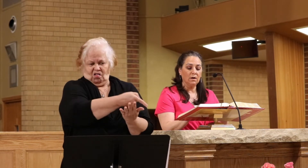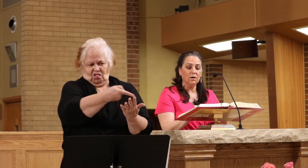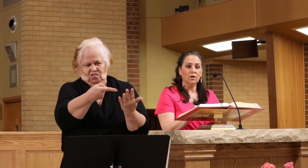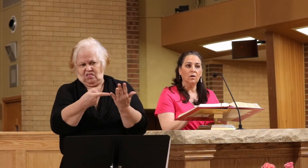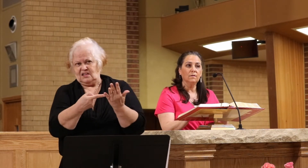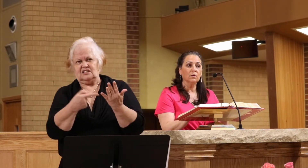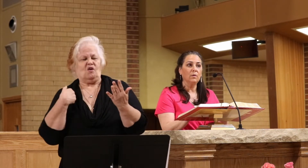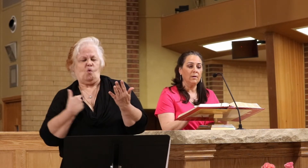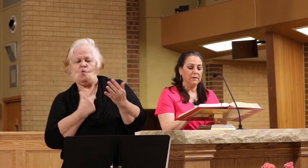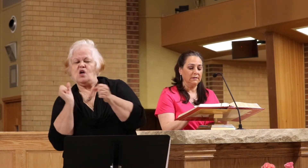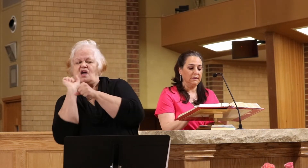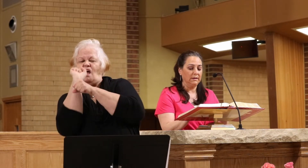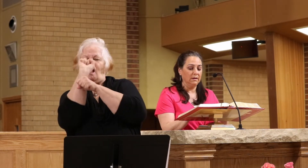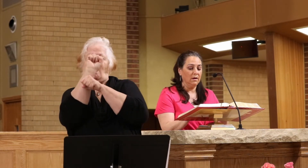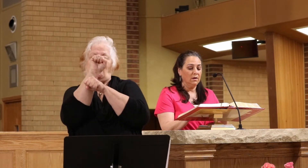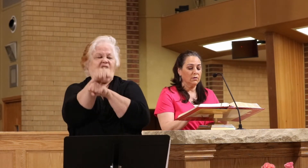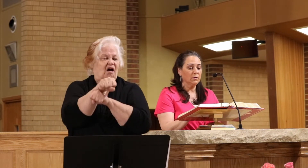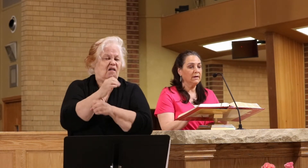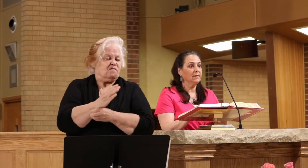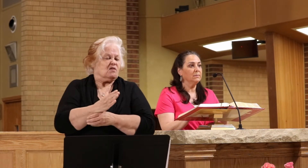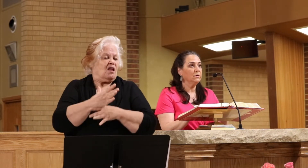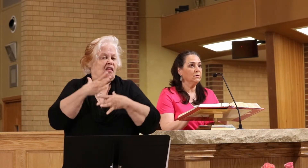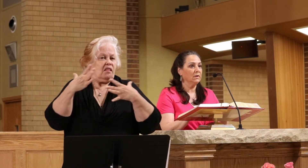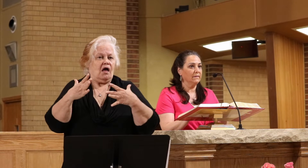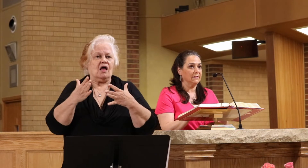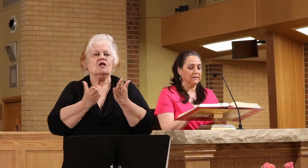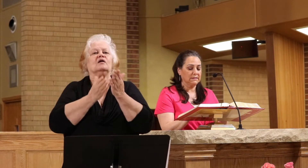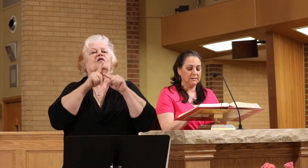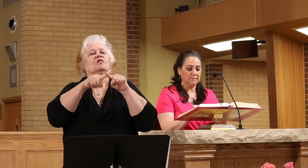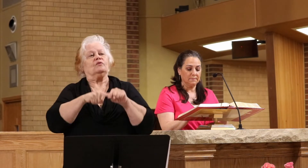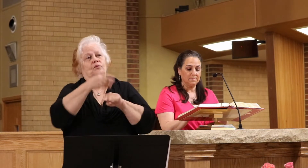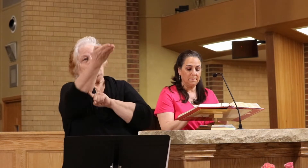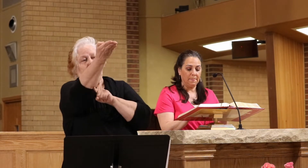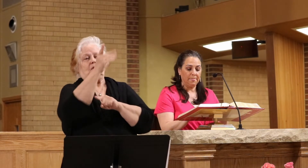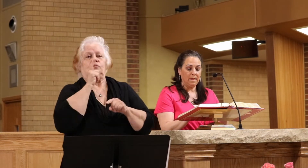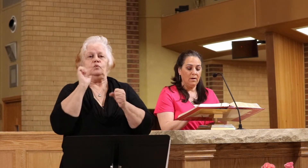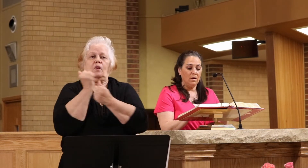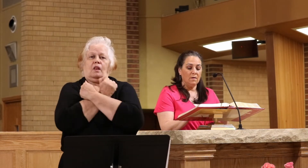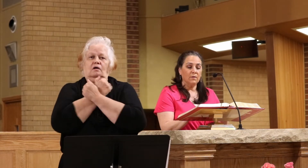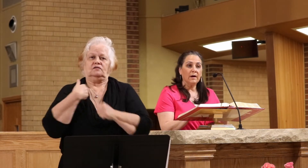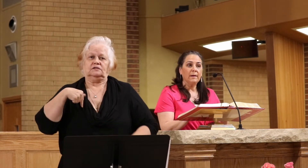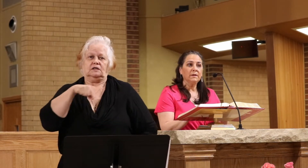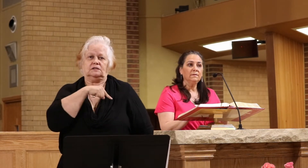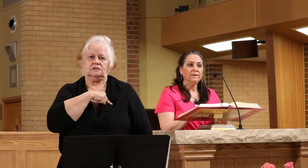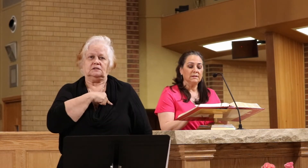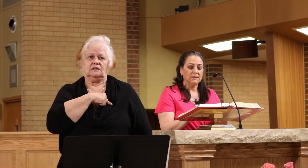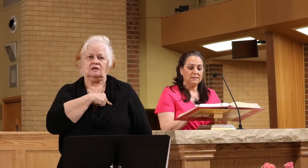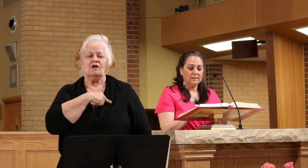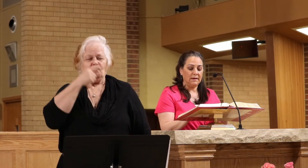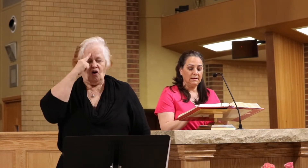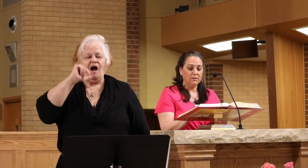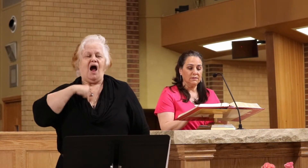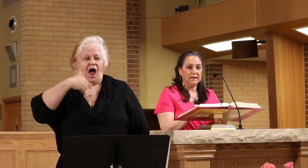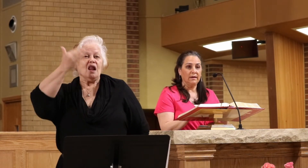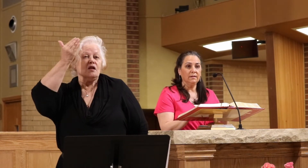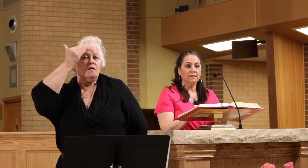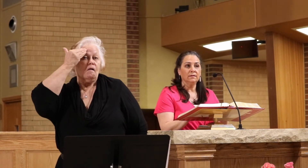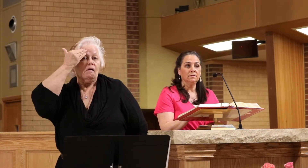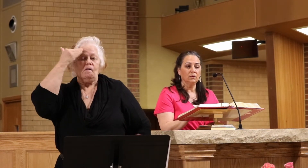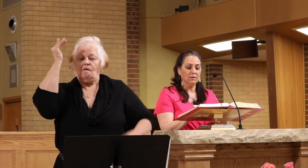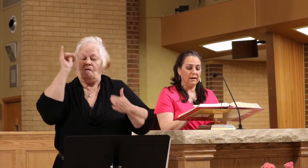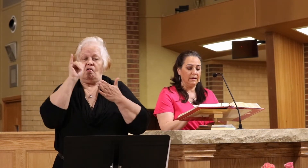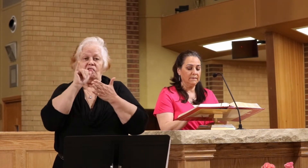we conquer overwhelmingly through him who loved us. For I am convinced that neither